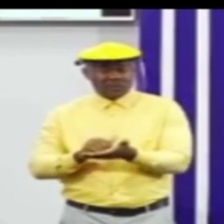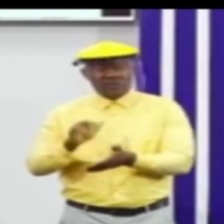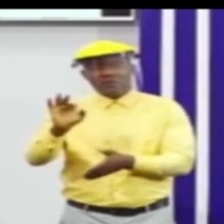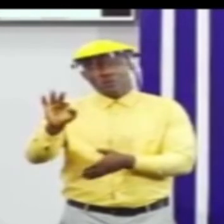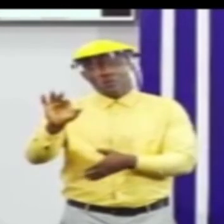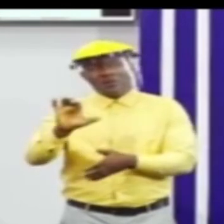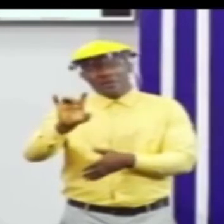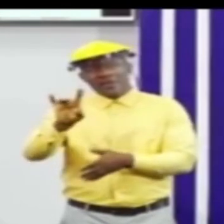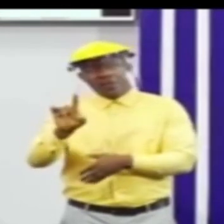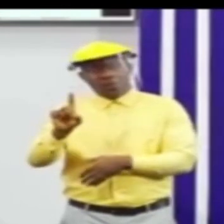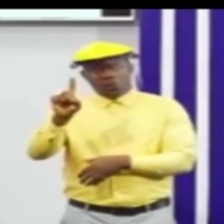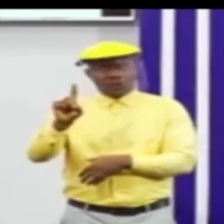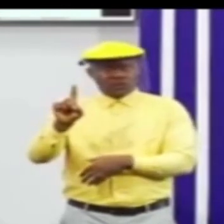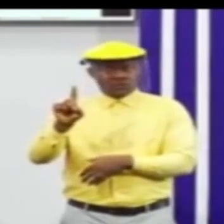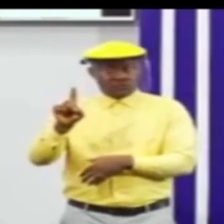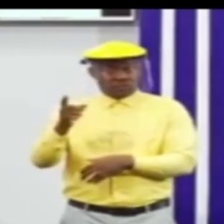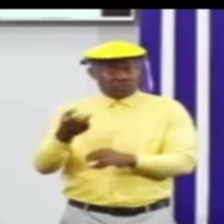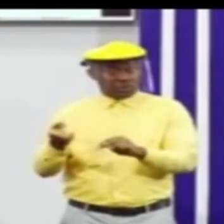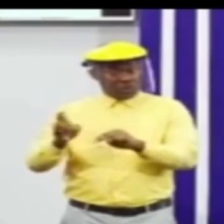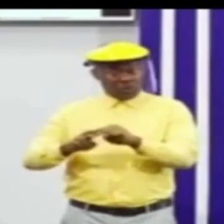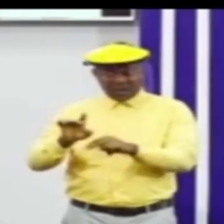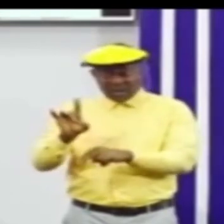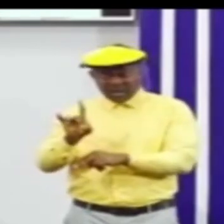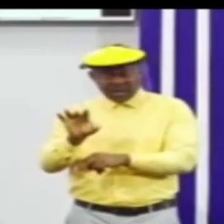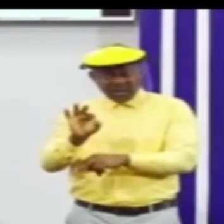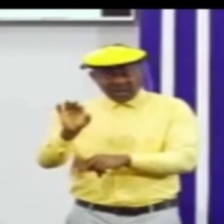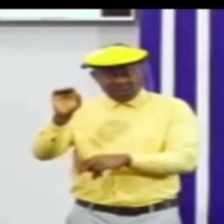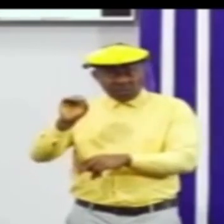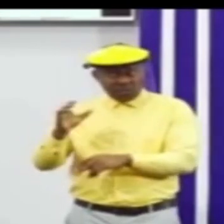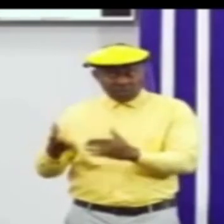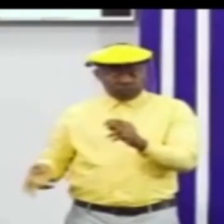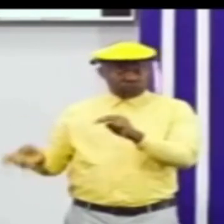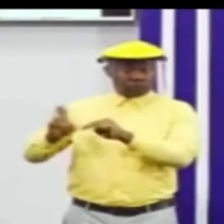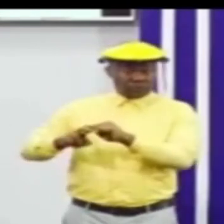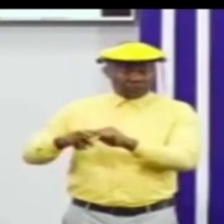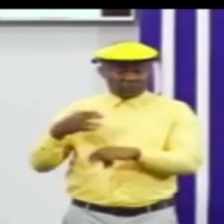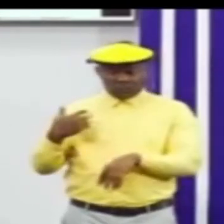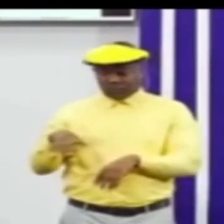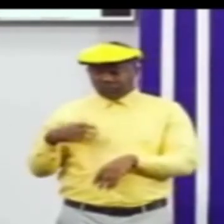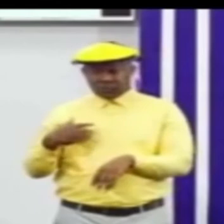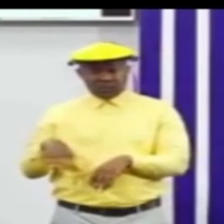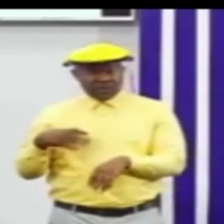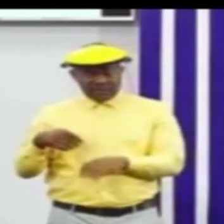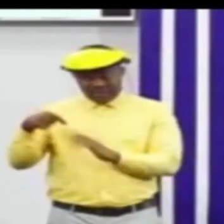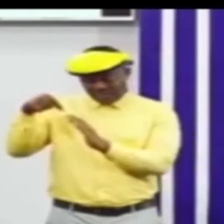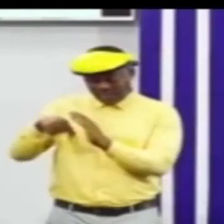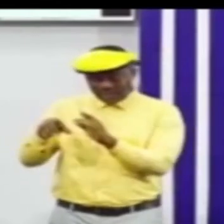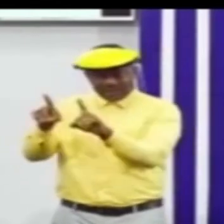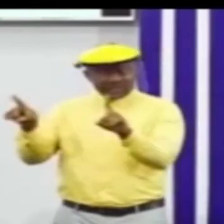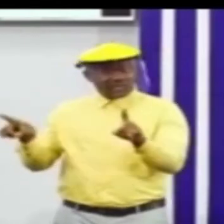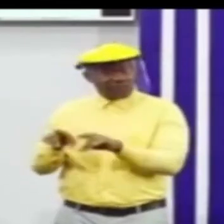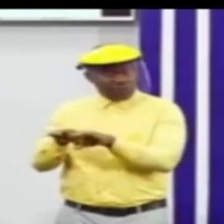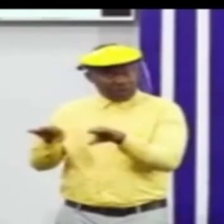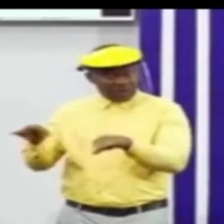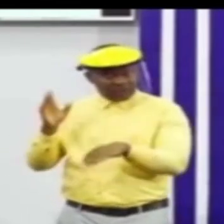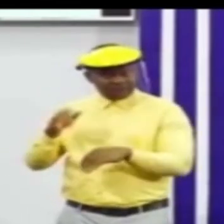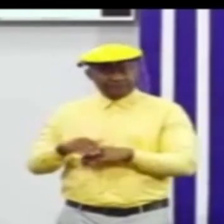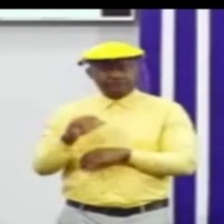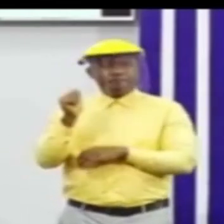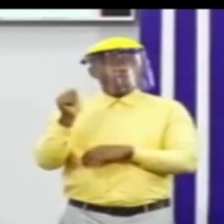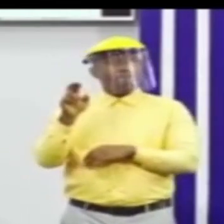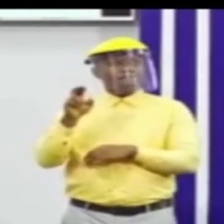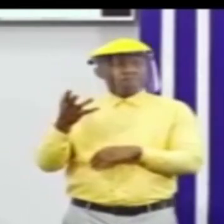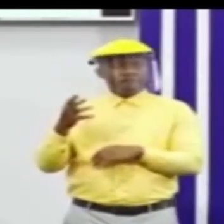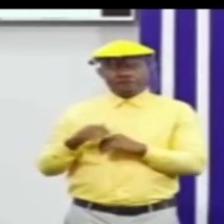3,981, an increase of 89, and I'll get into more details when we get to the district levels. Ashanti has